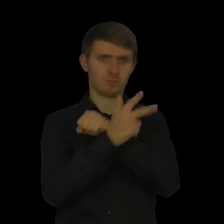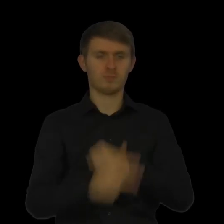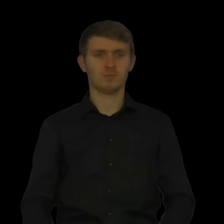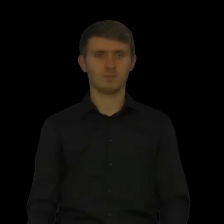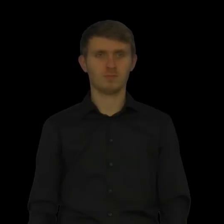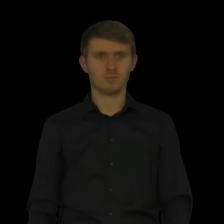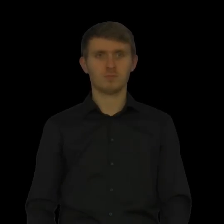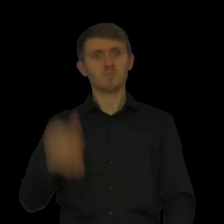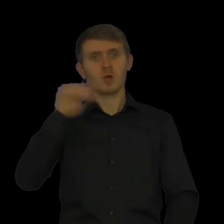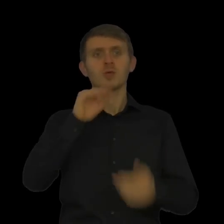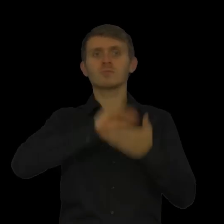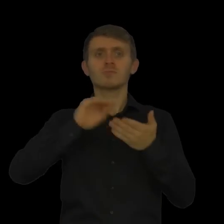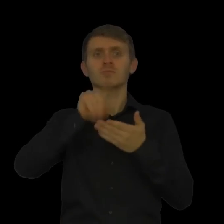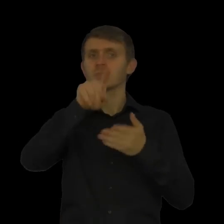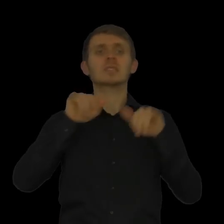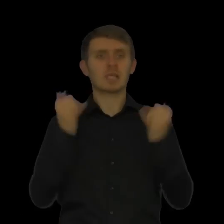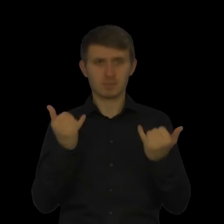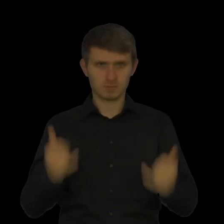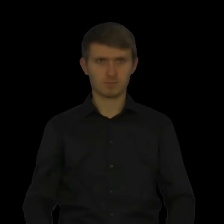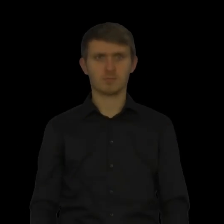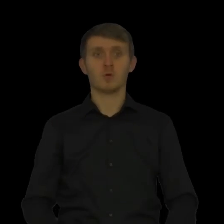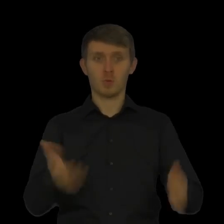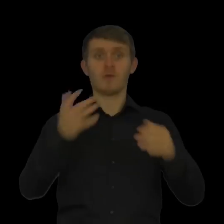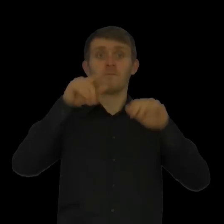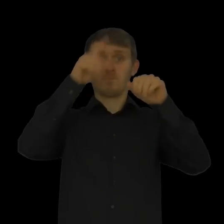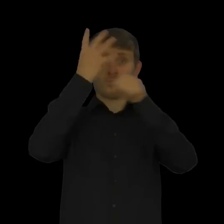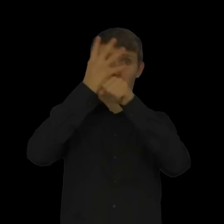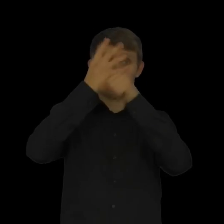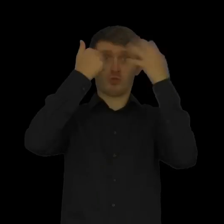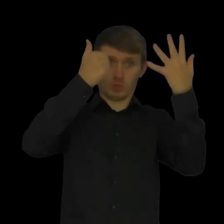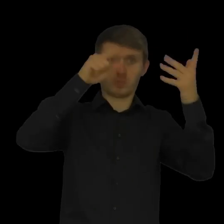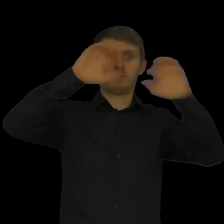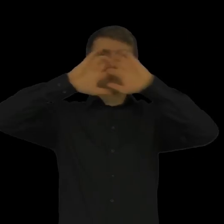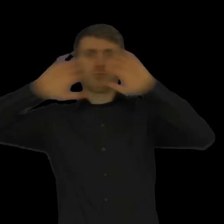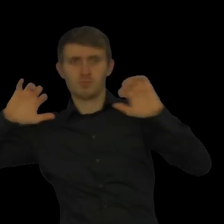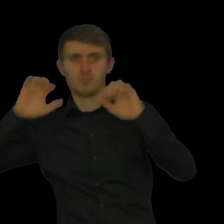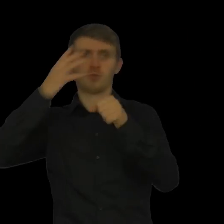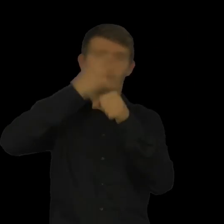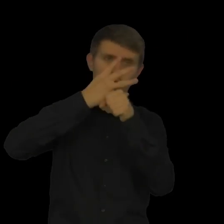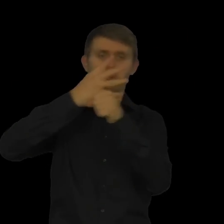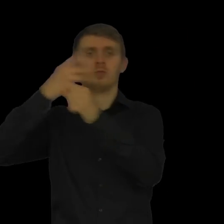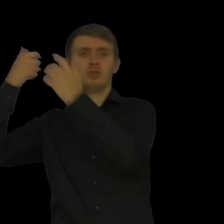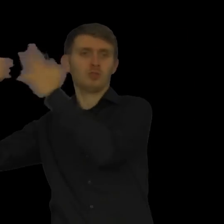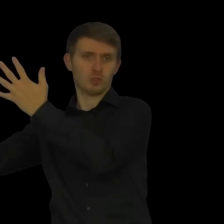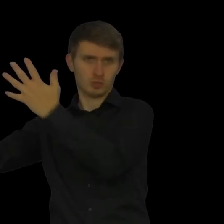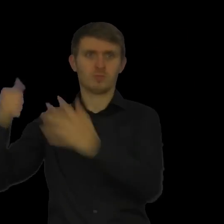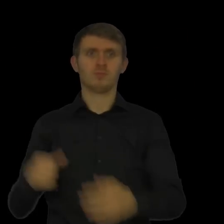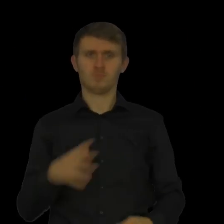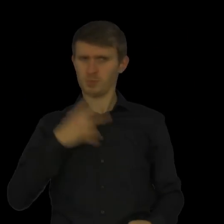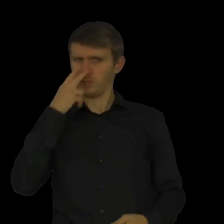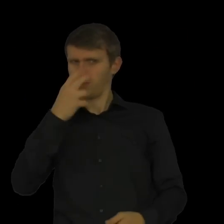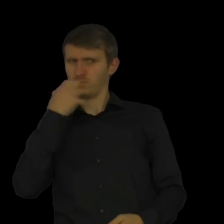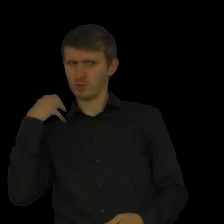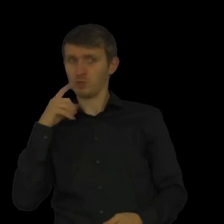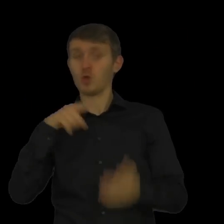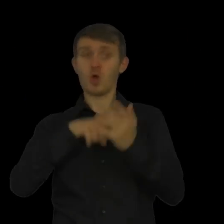to 80. And we could do the same problem expanded out. This is the same thing as 40 + 6. We've seen this